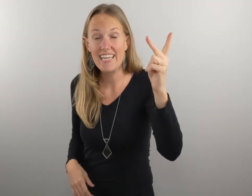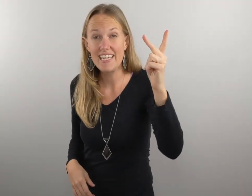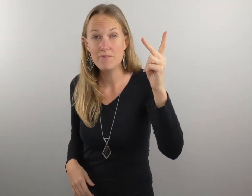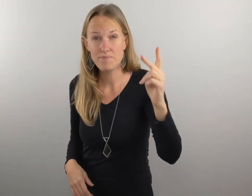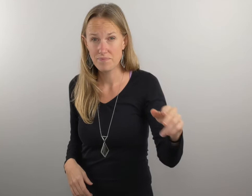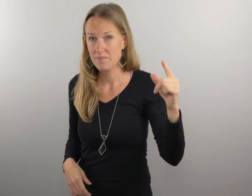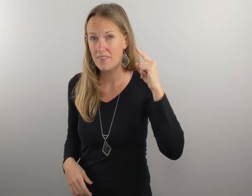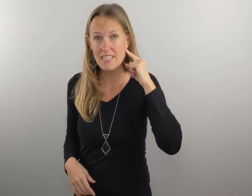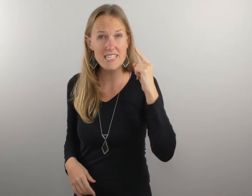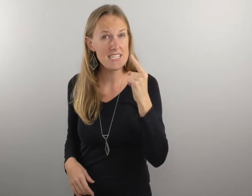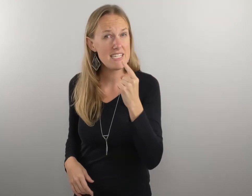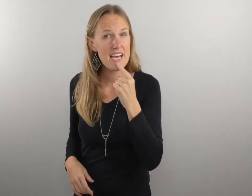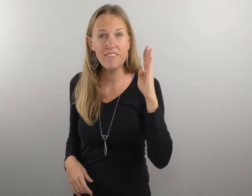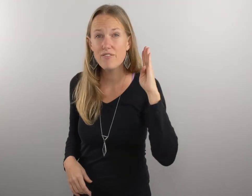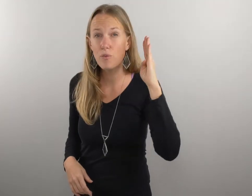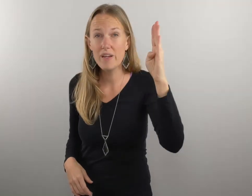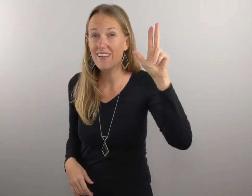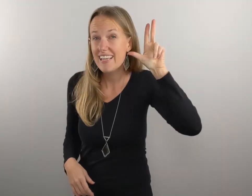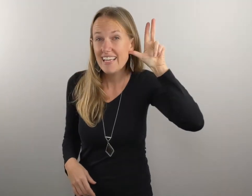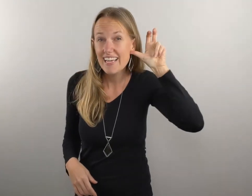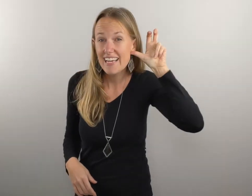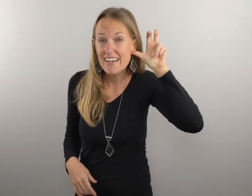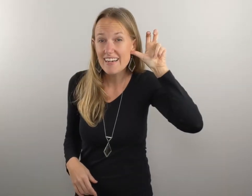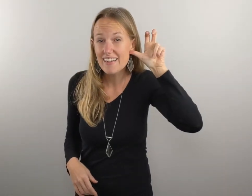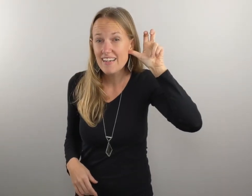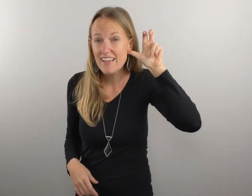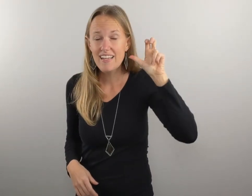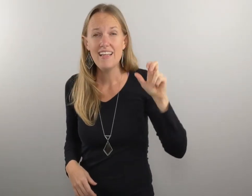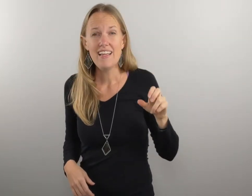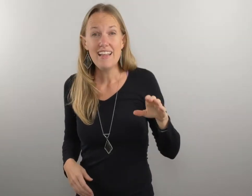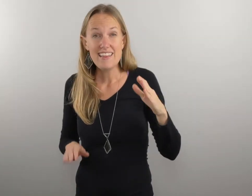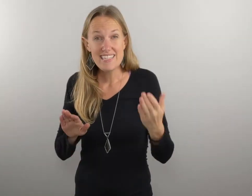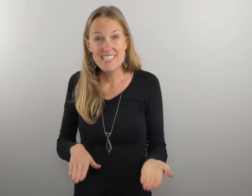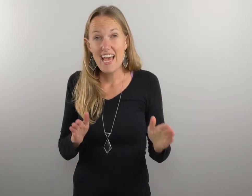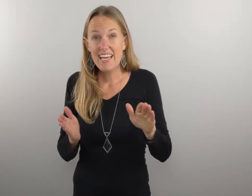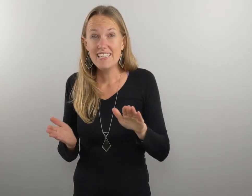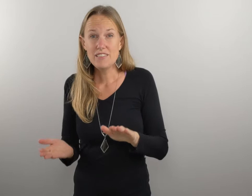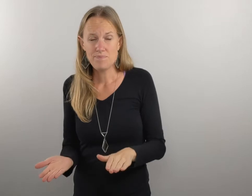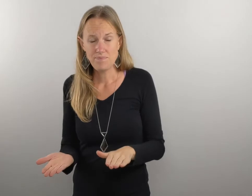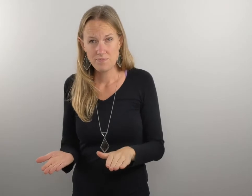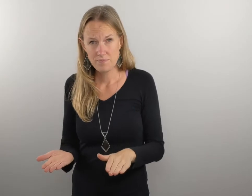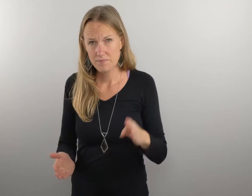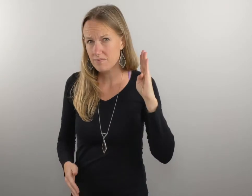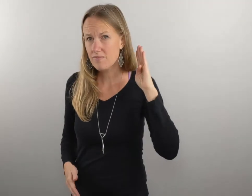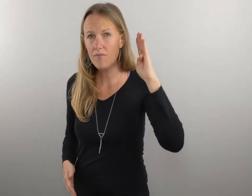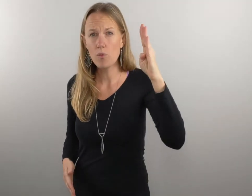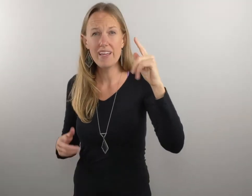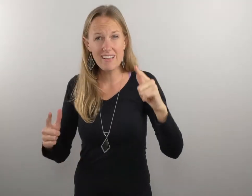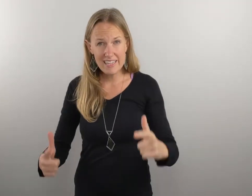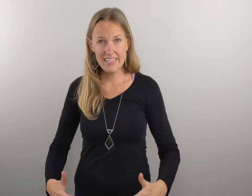see, the deaf will hear, the dead will